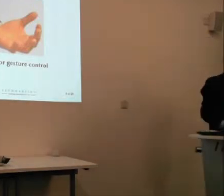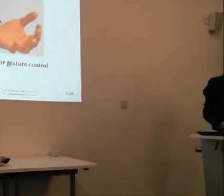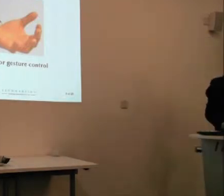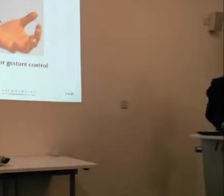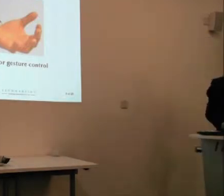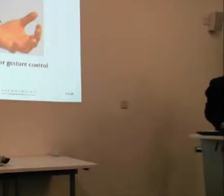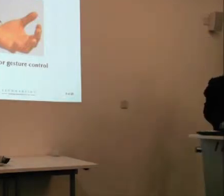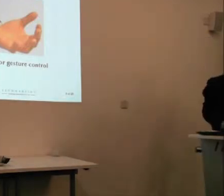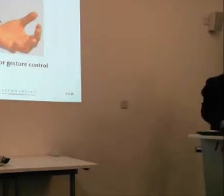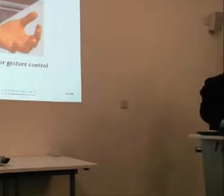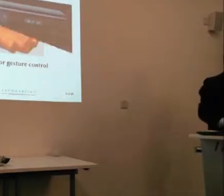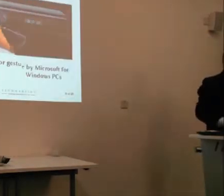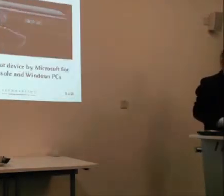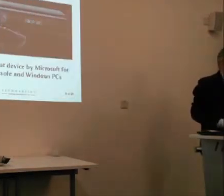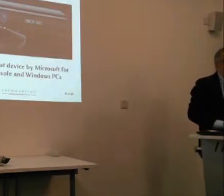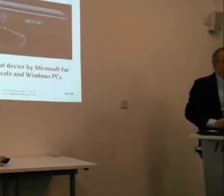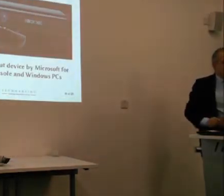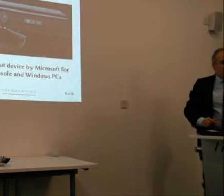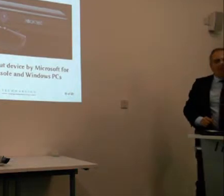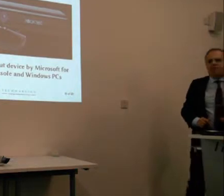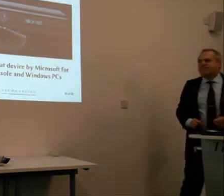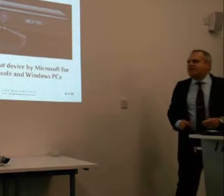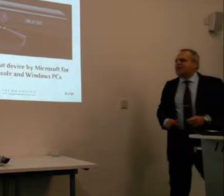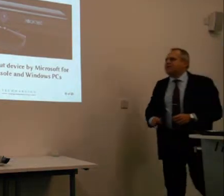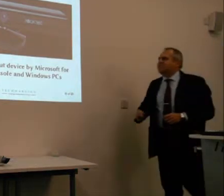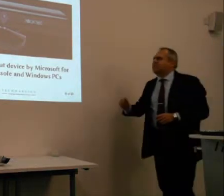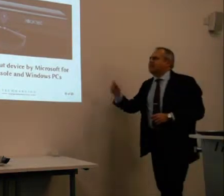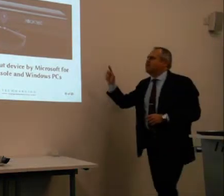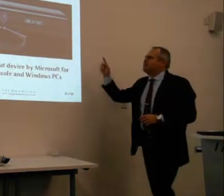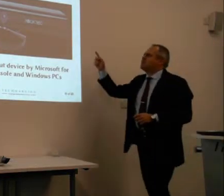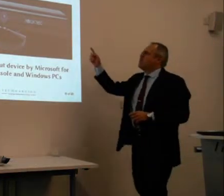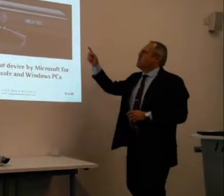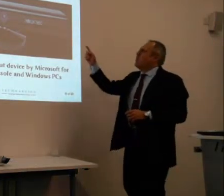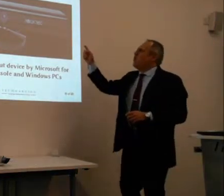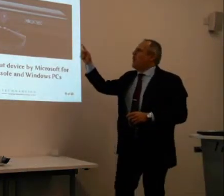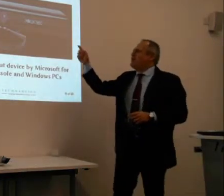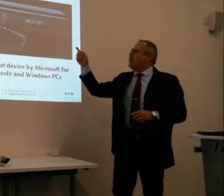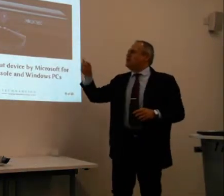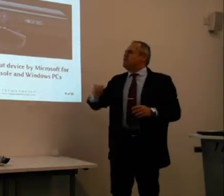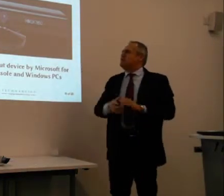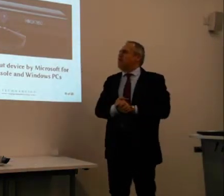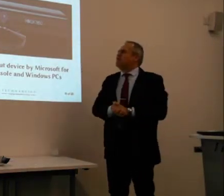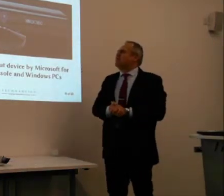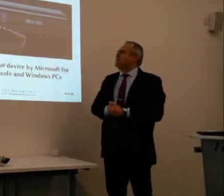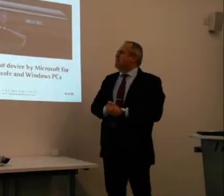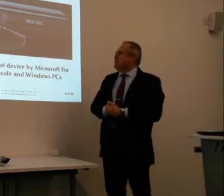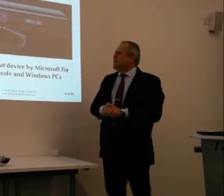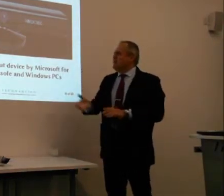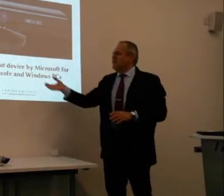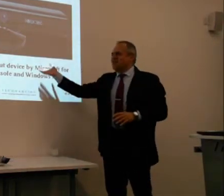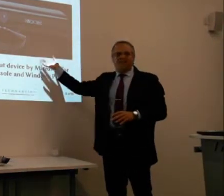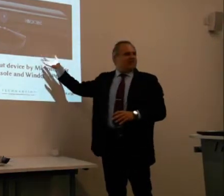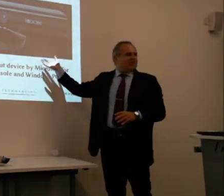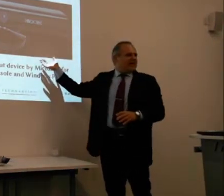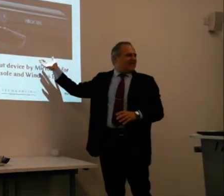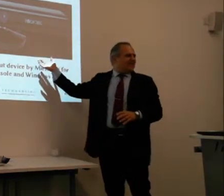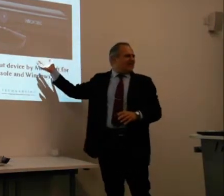things that we obviously wanted to avoid now a third thing why not this one you have recognized the